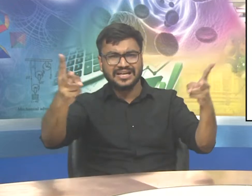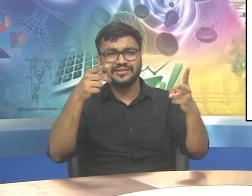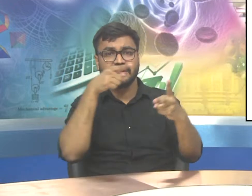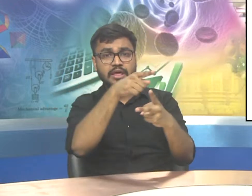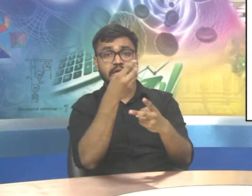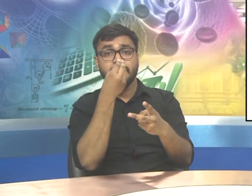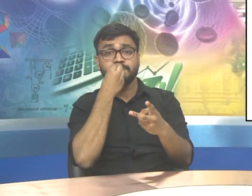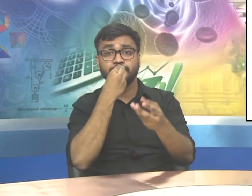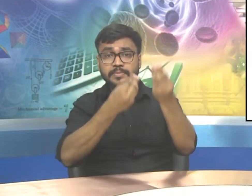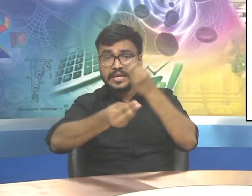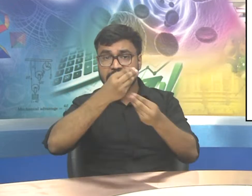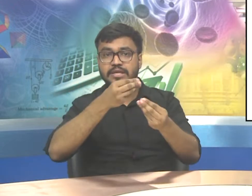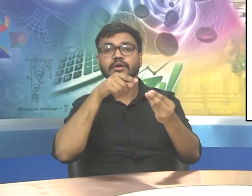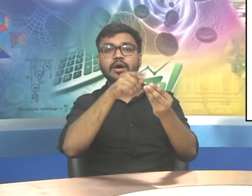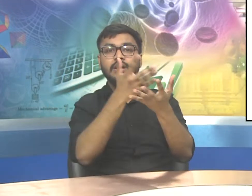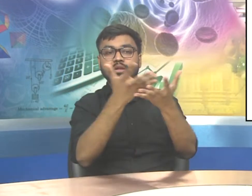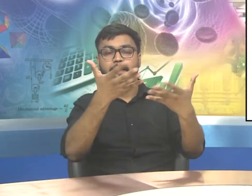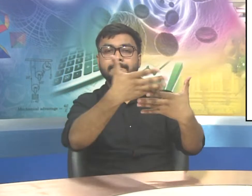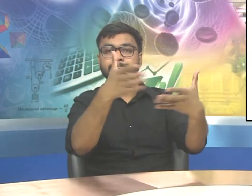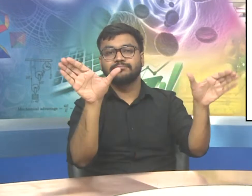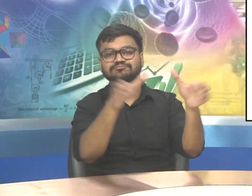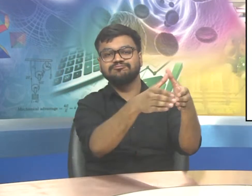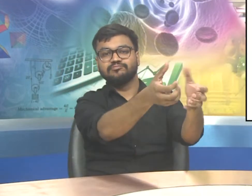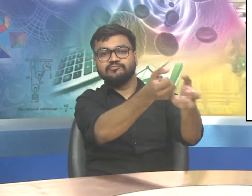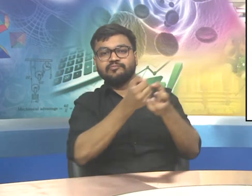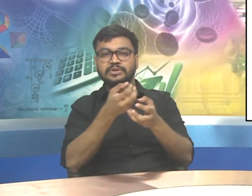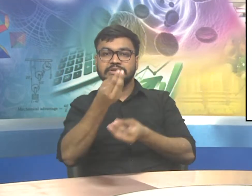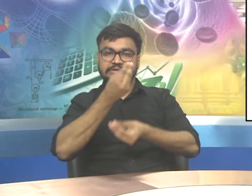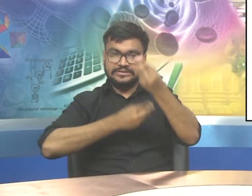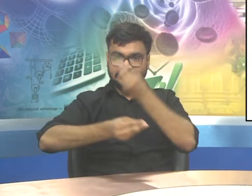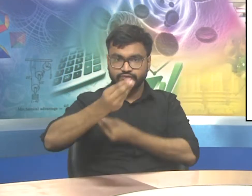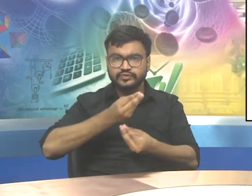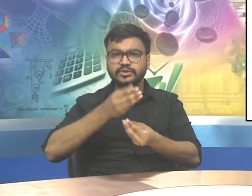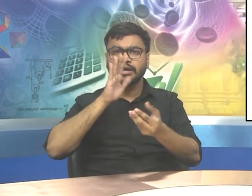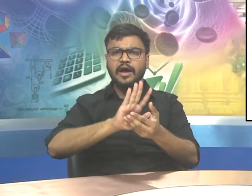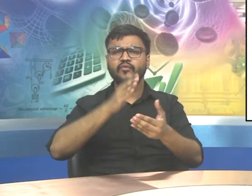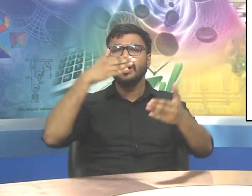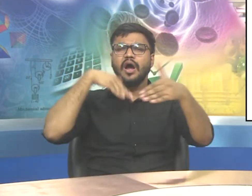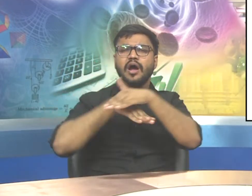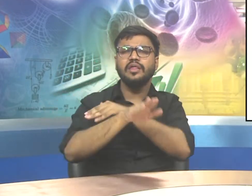Neanderthals hunted together in groups.